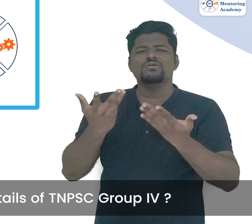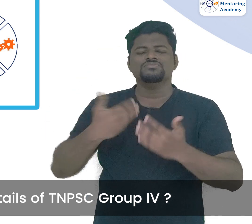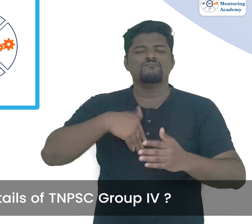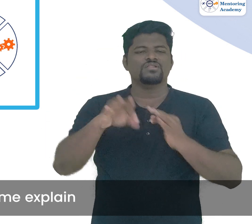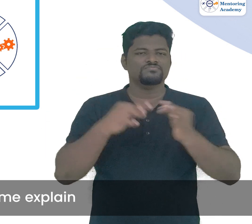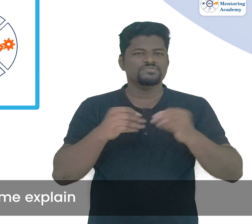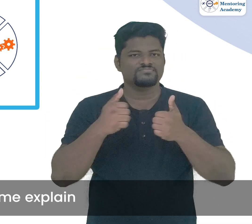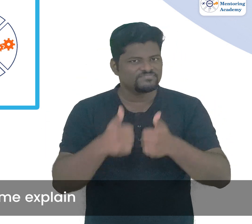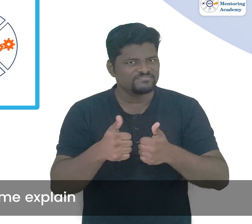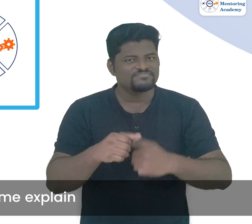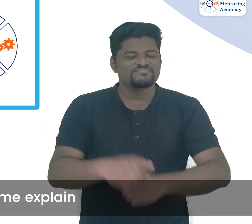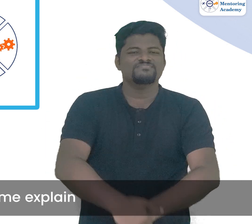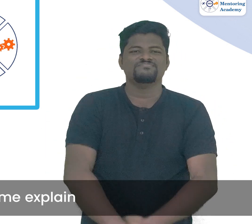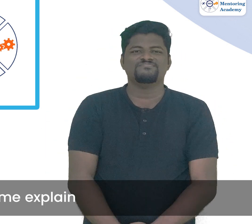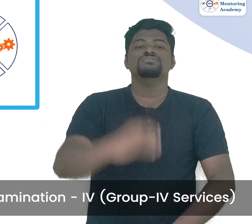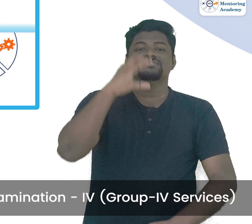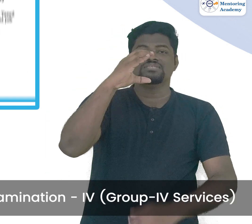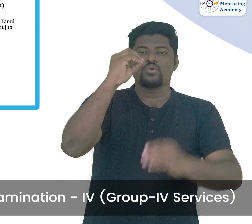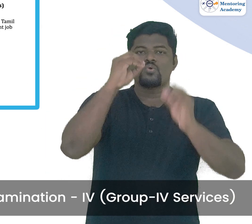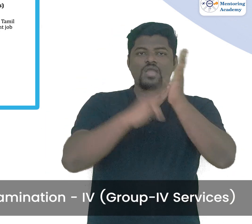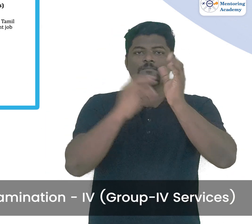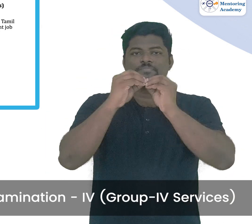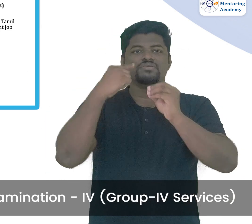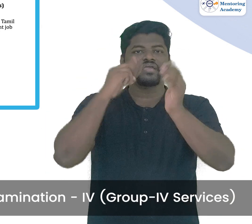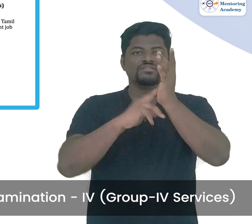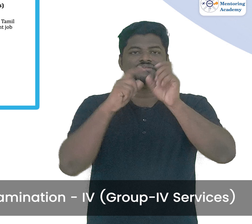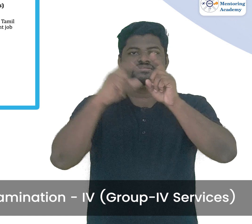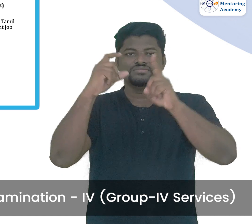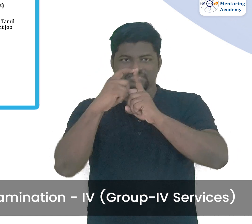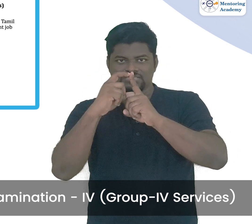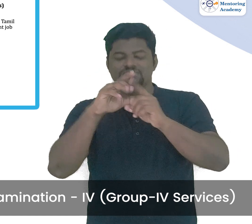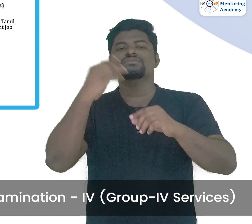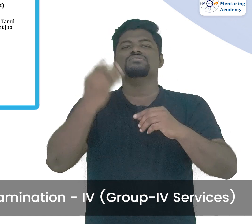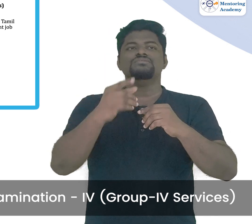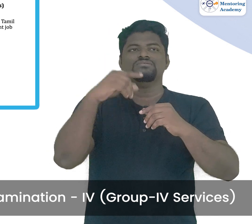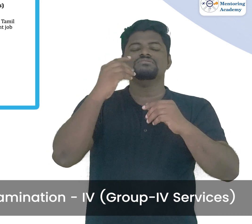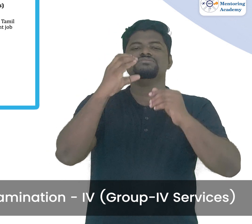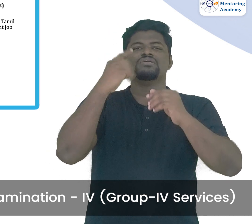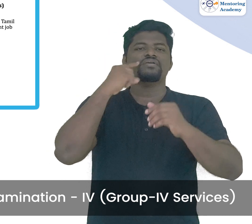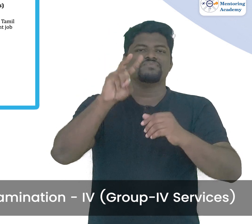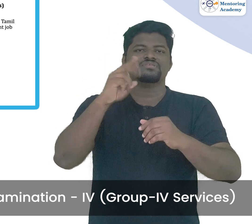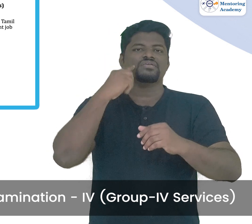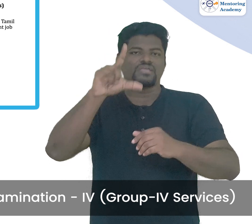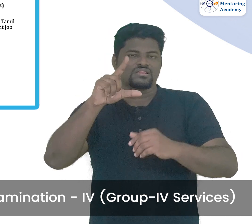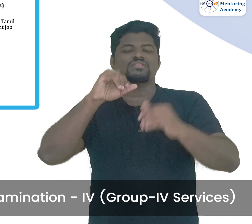4? Let me explain. Combined Civil Services Examination 4, Group 4 Services.